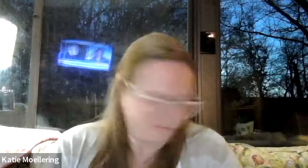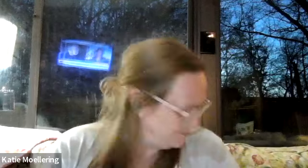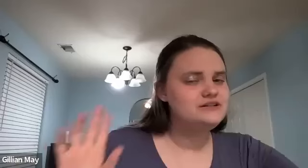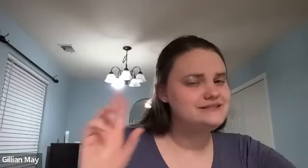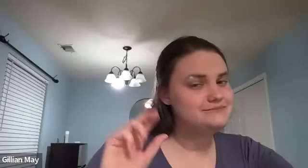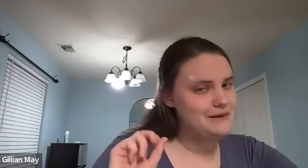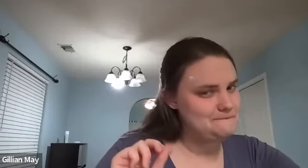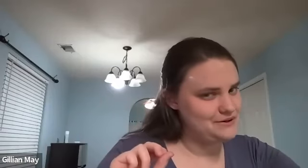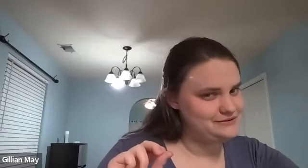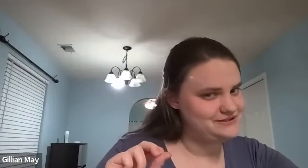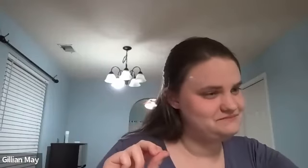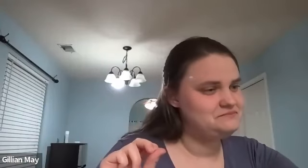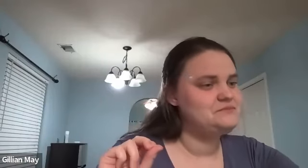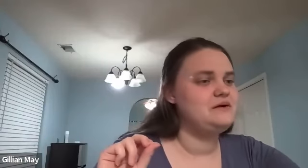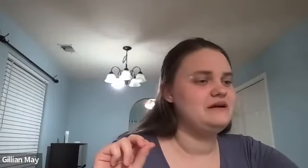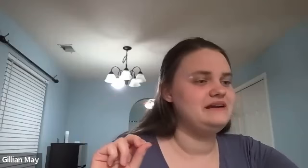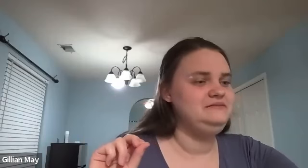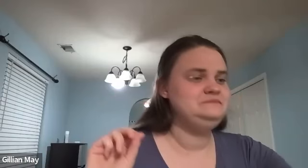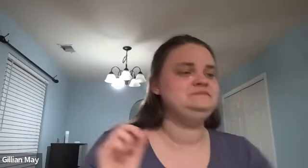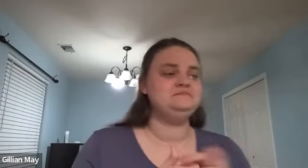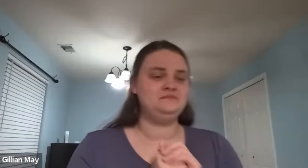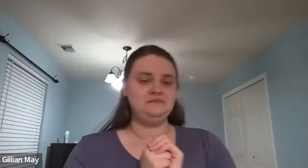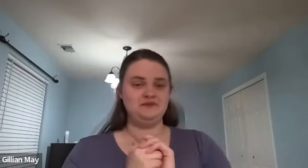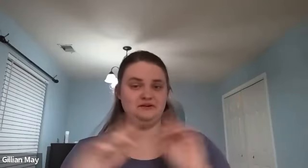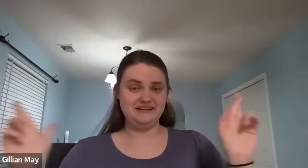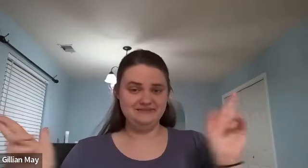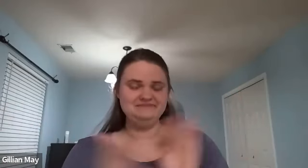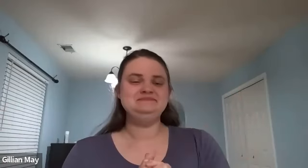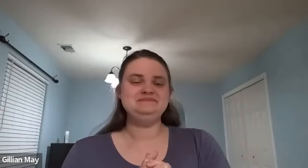we're going to do some numbers. All right. Y'all ready?